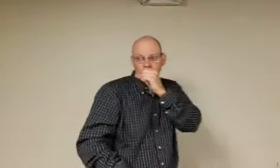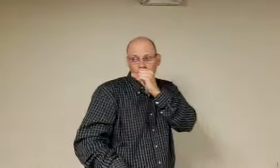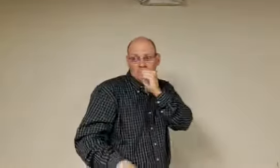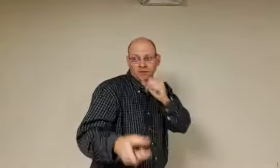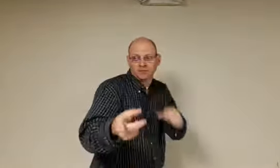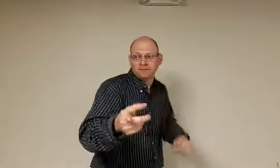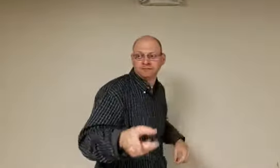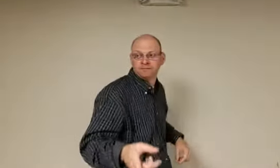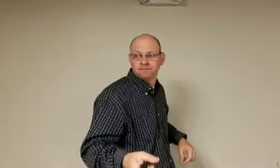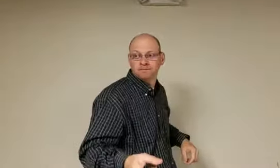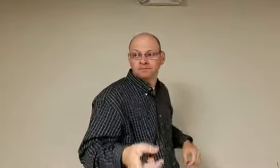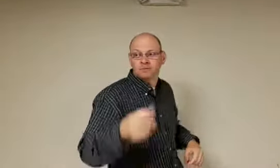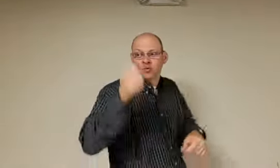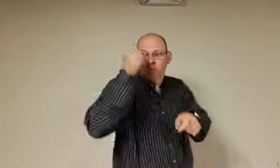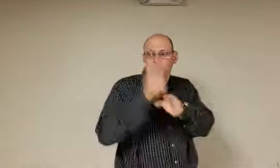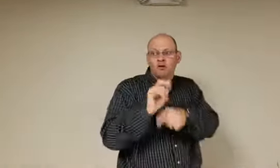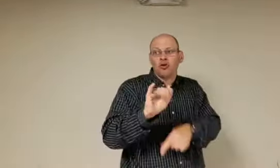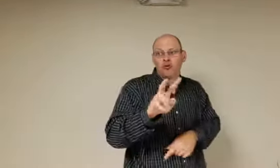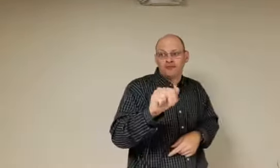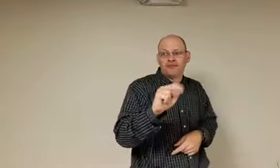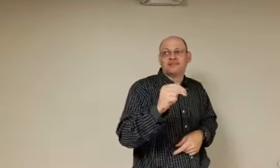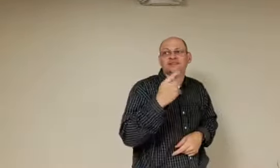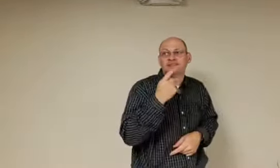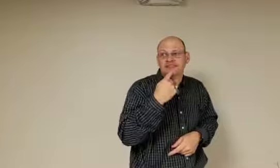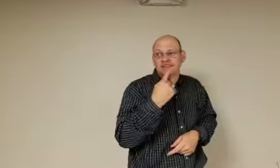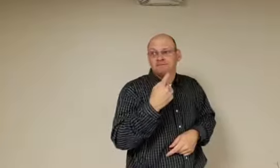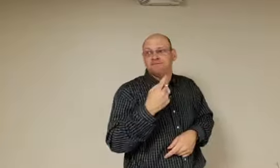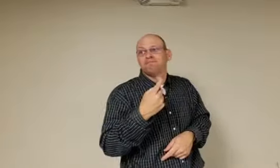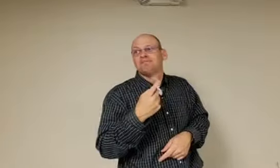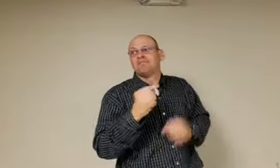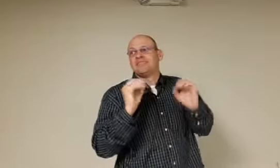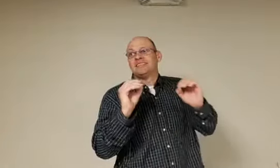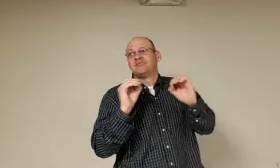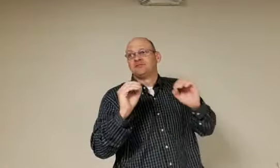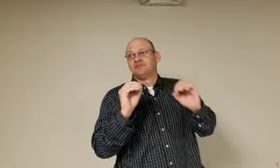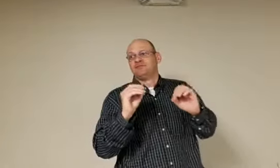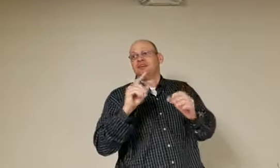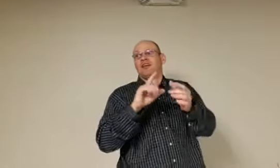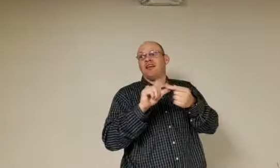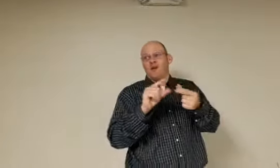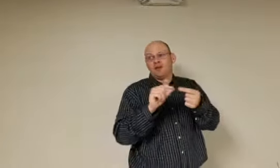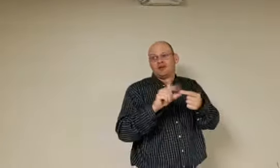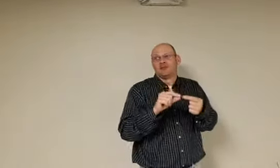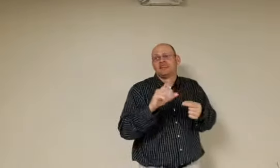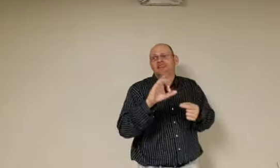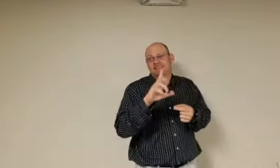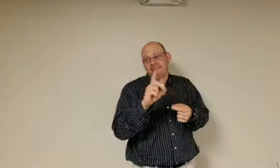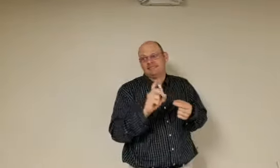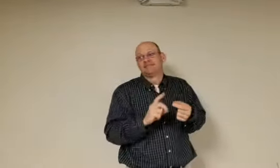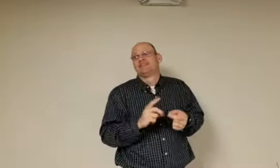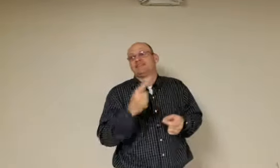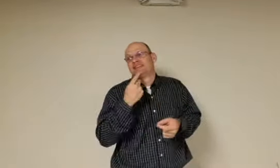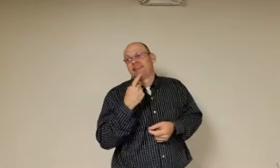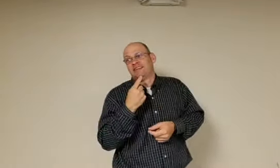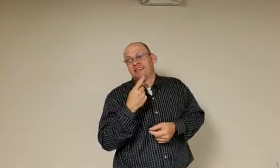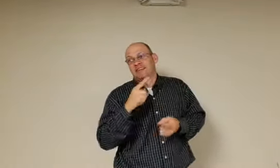One thing that Brother Irvin said in his teaching on that commentary DVD, it said when it